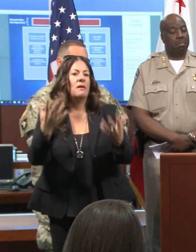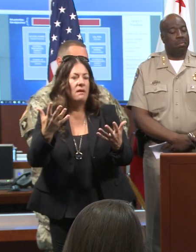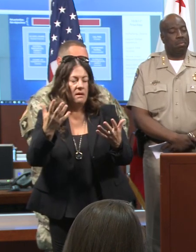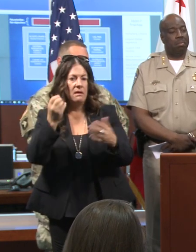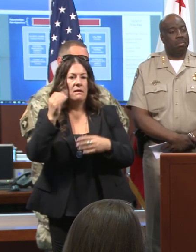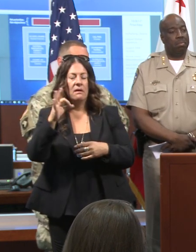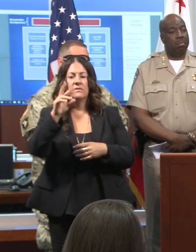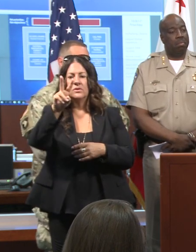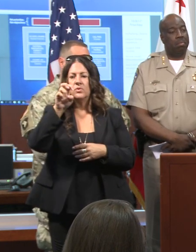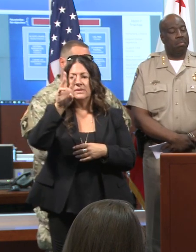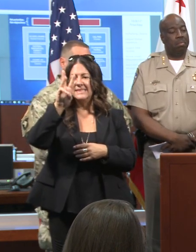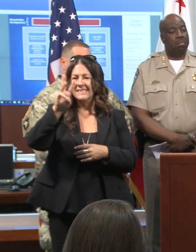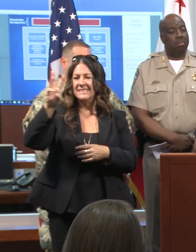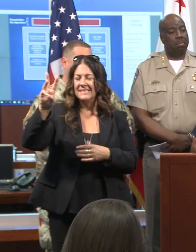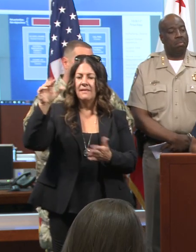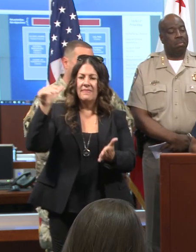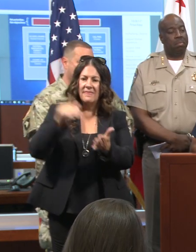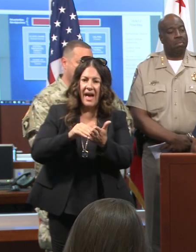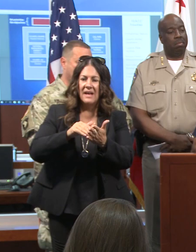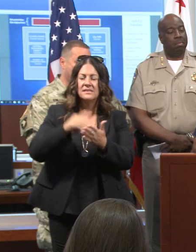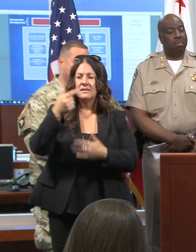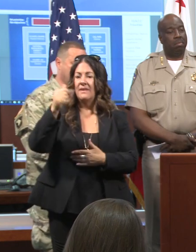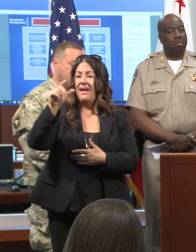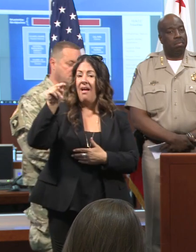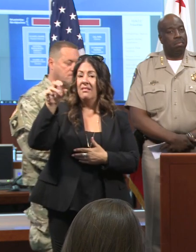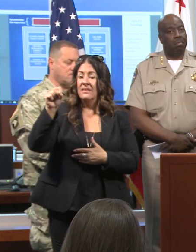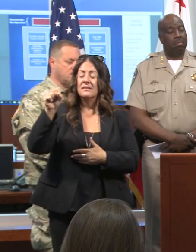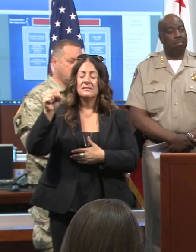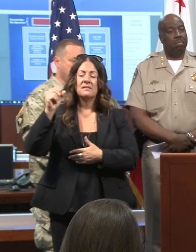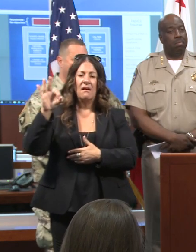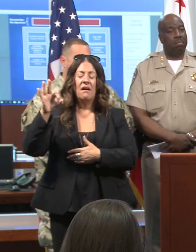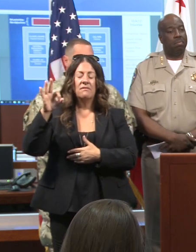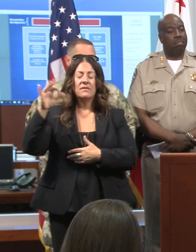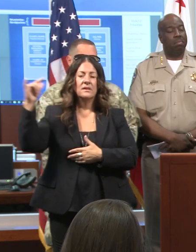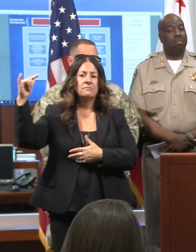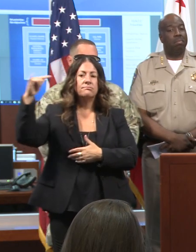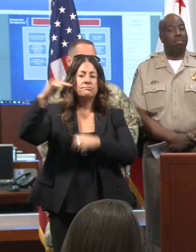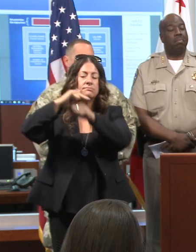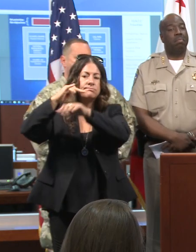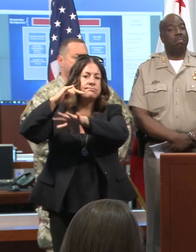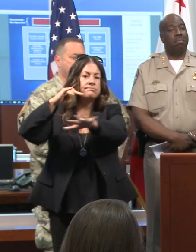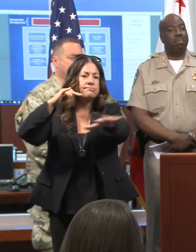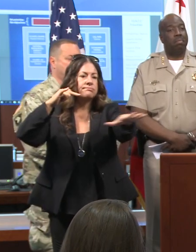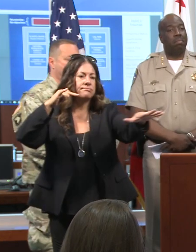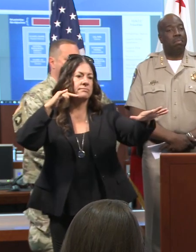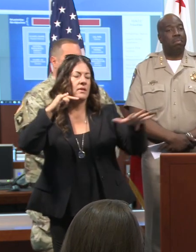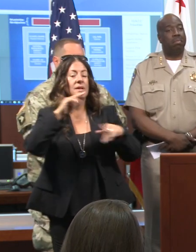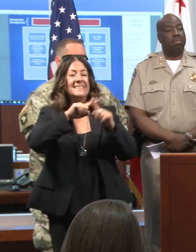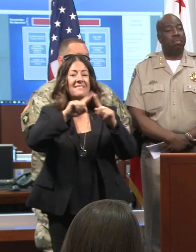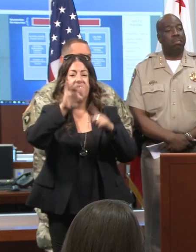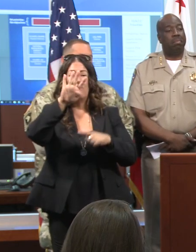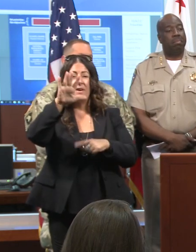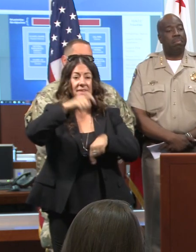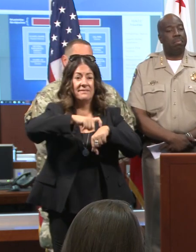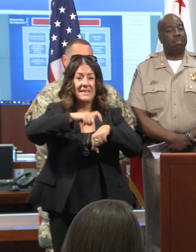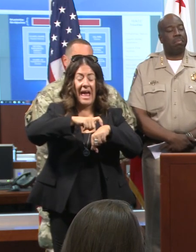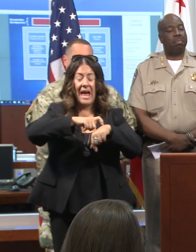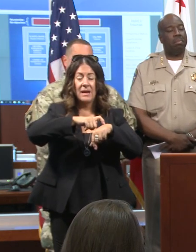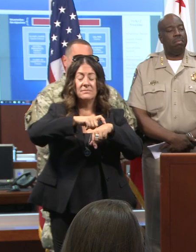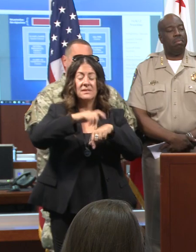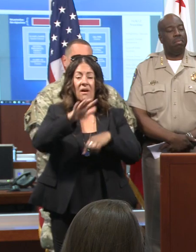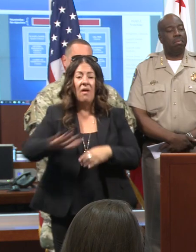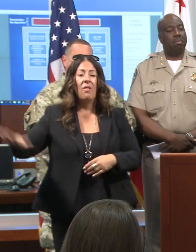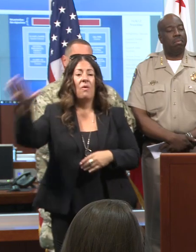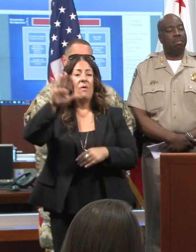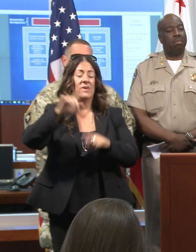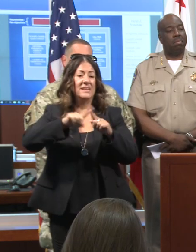Over 266,000 gallons of retardant was pumped yesterday. 45 missions were flown just out of that